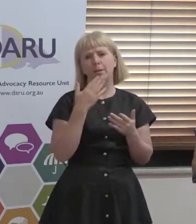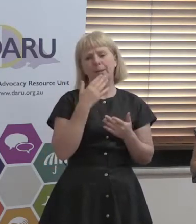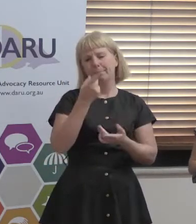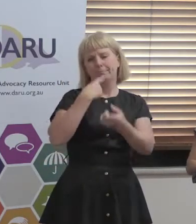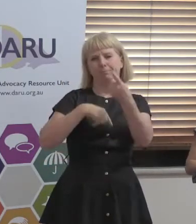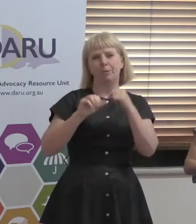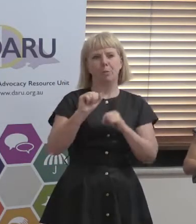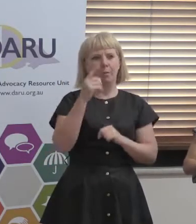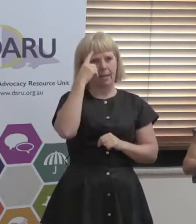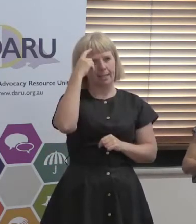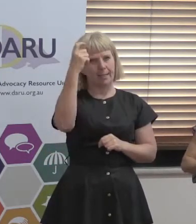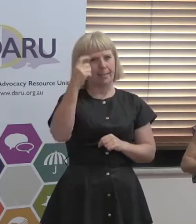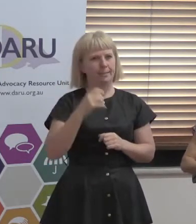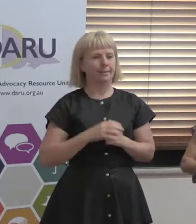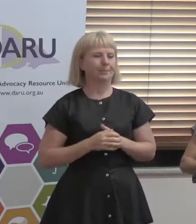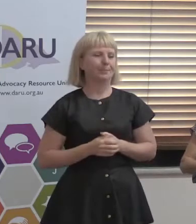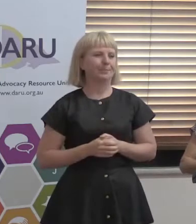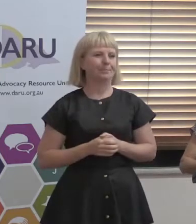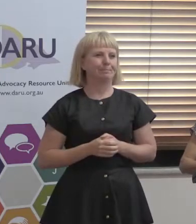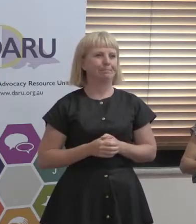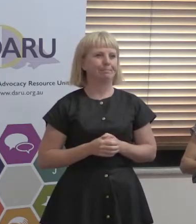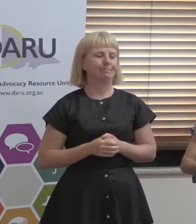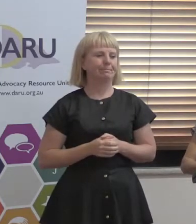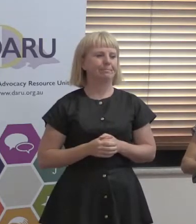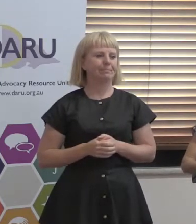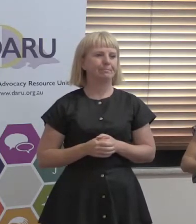Feedback would be, yeah, feedback's really welcome.